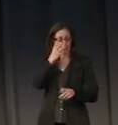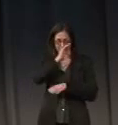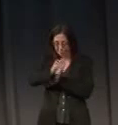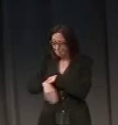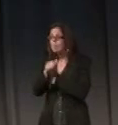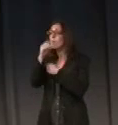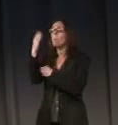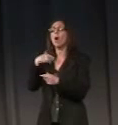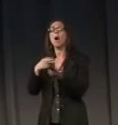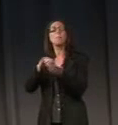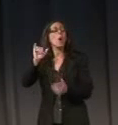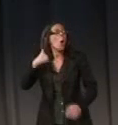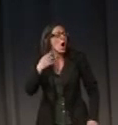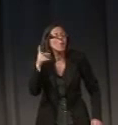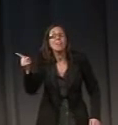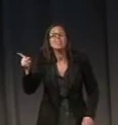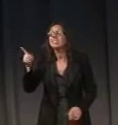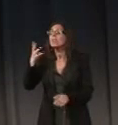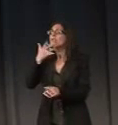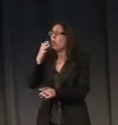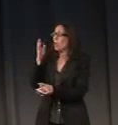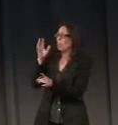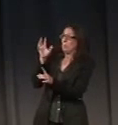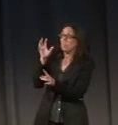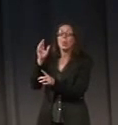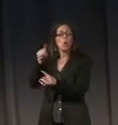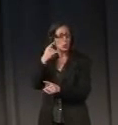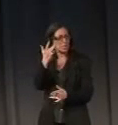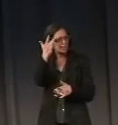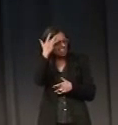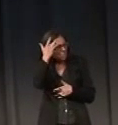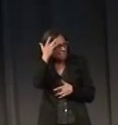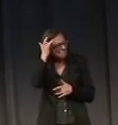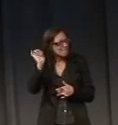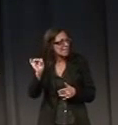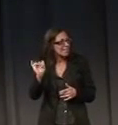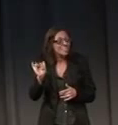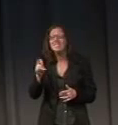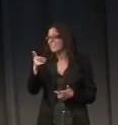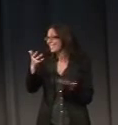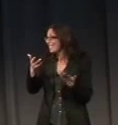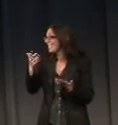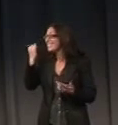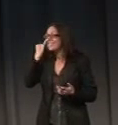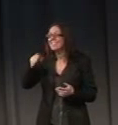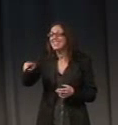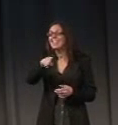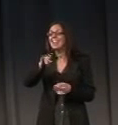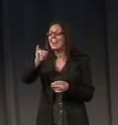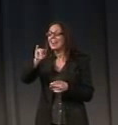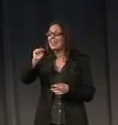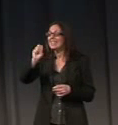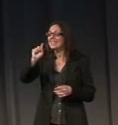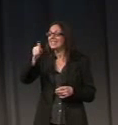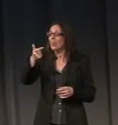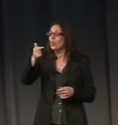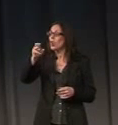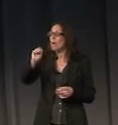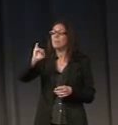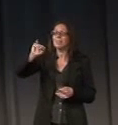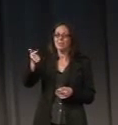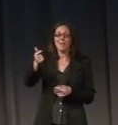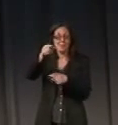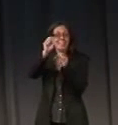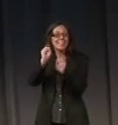the use of color filters on your Instagram account, where you want to have a particular kind of image quality, because it's got a really